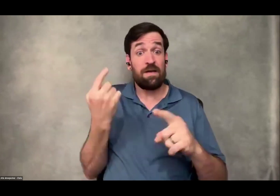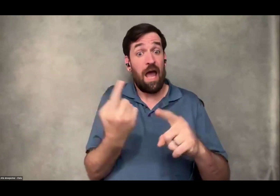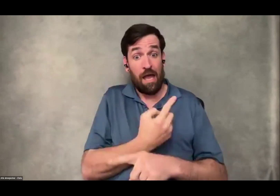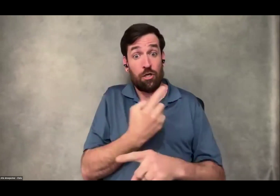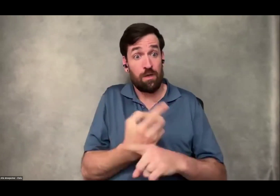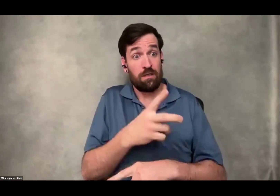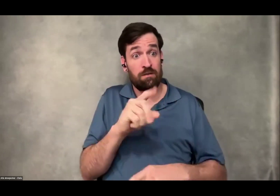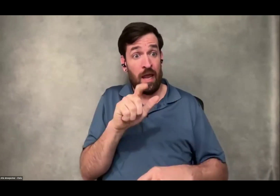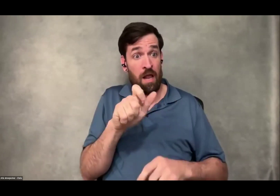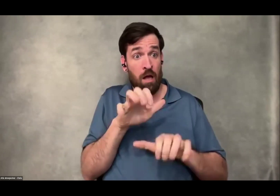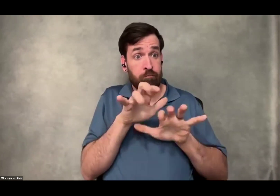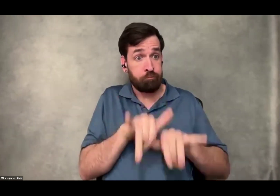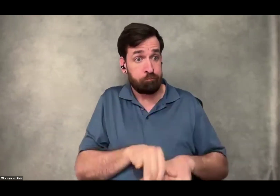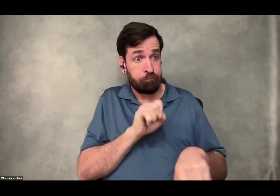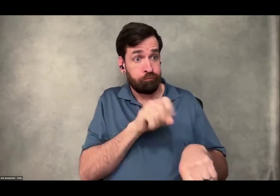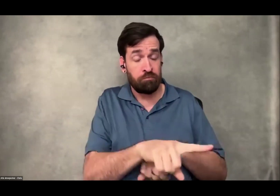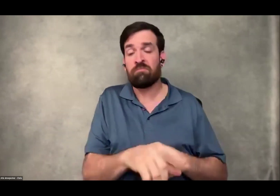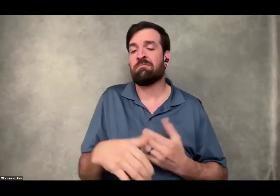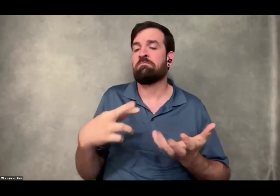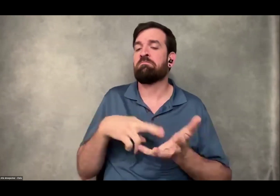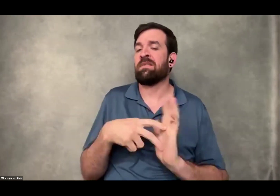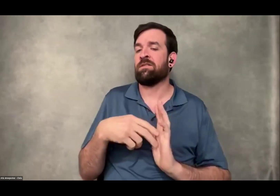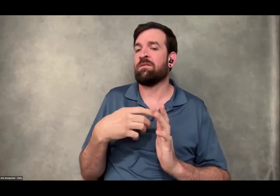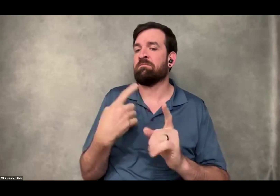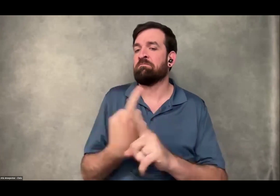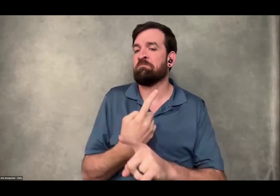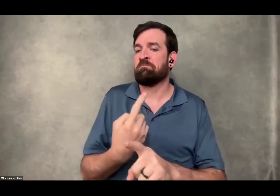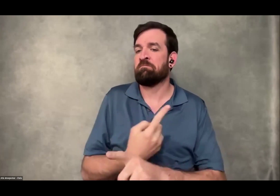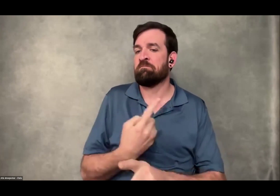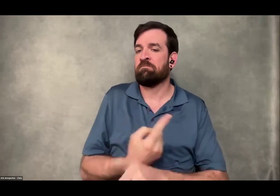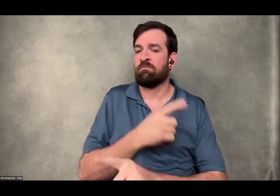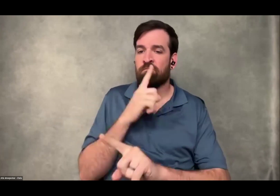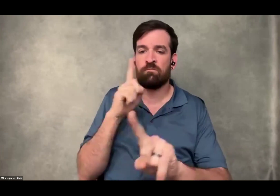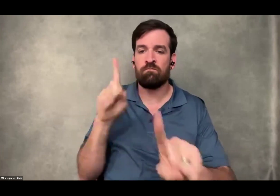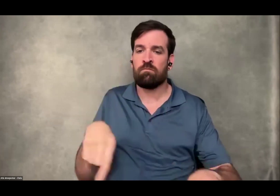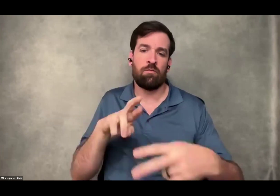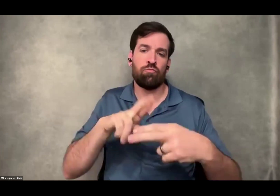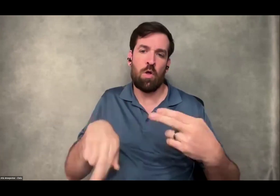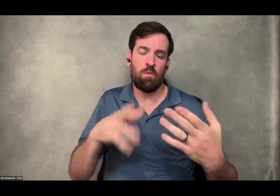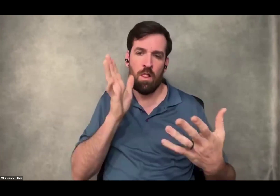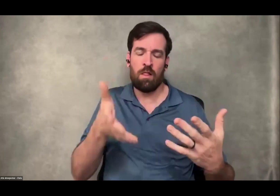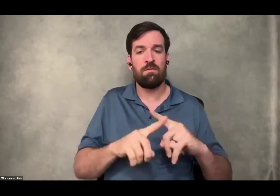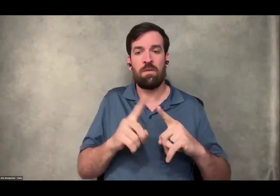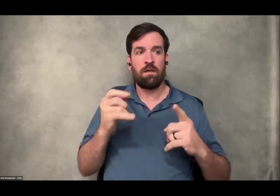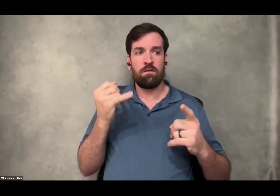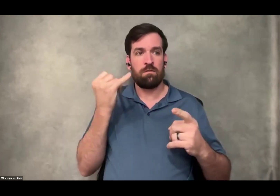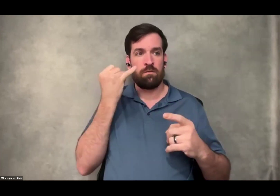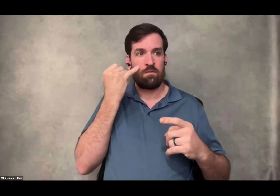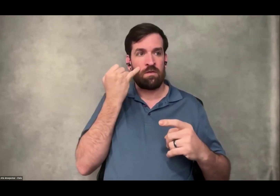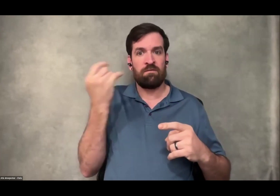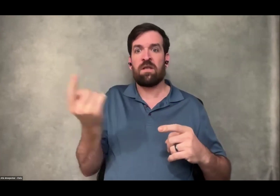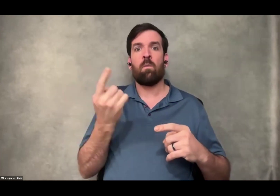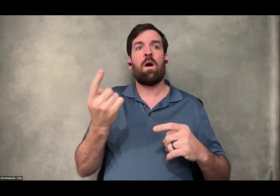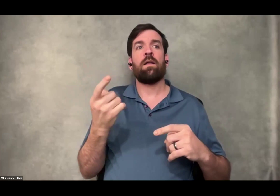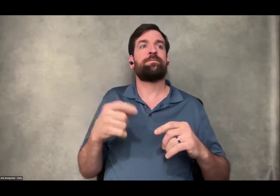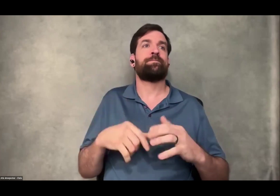data, then it will produce accurate output, give you the accurate answer. But if not, or someone went on in